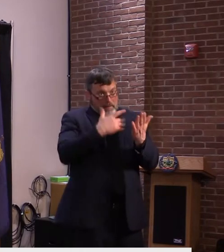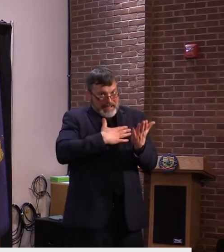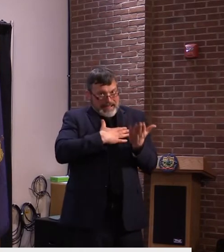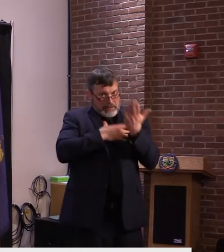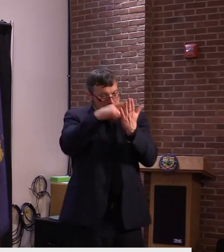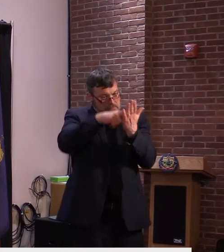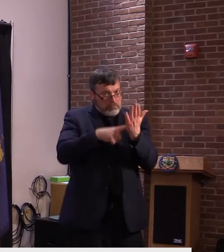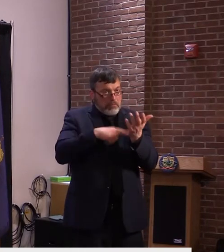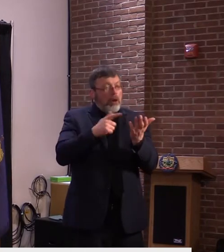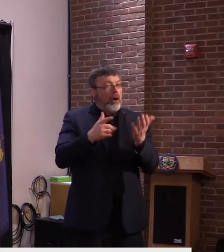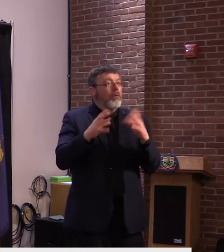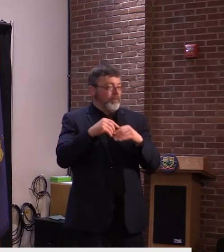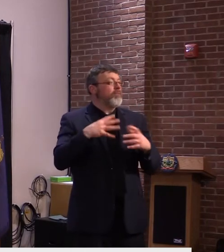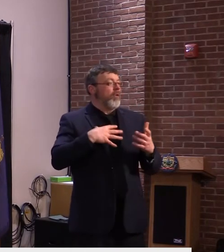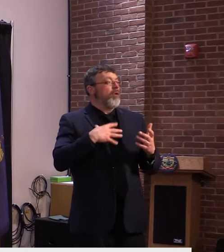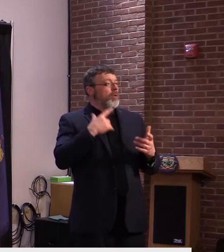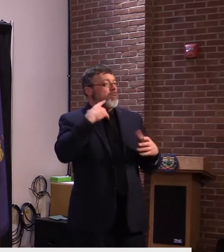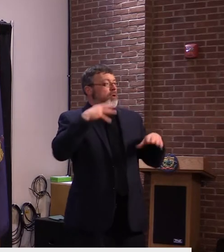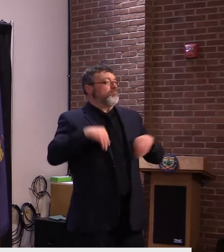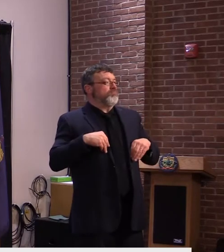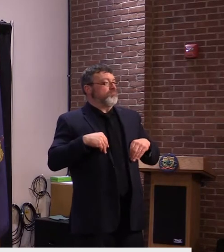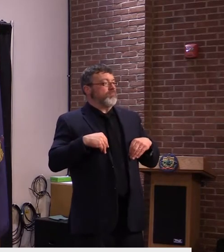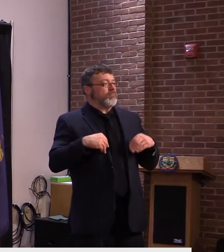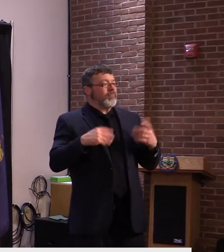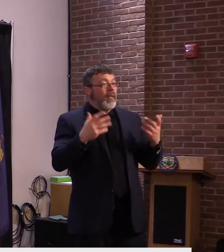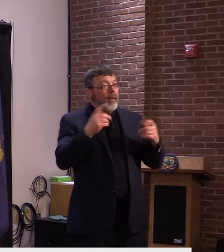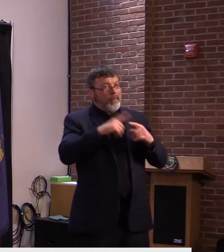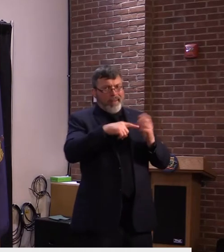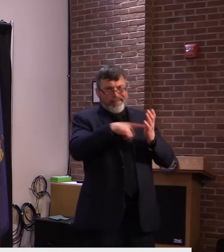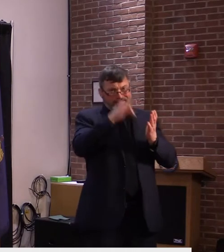may face the same demise. We'll see.